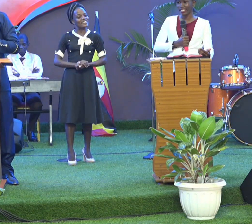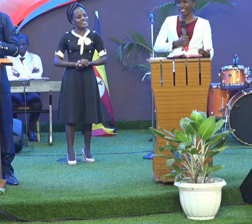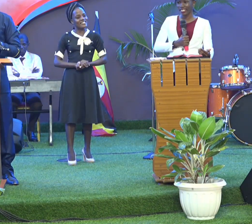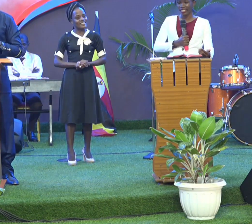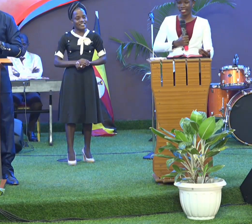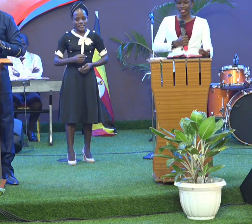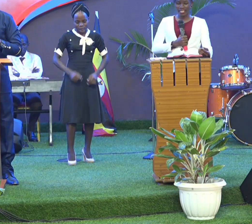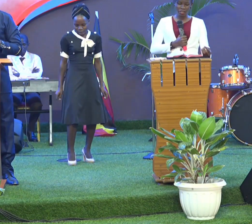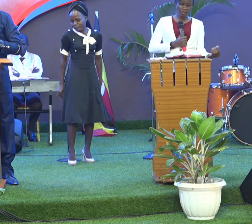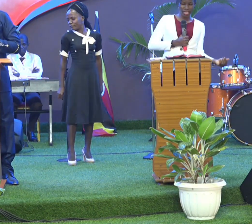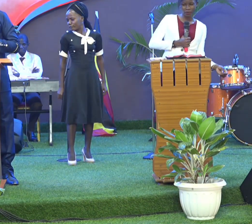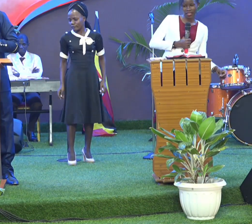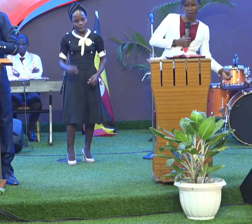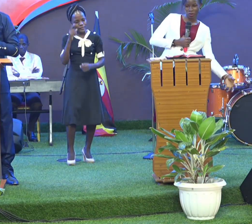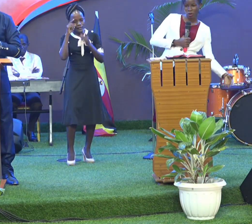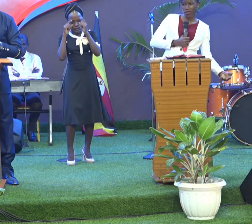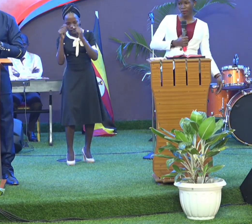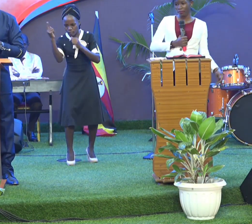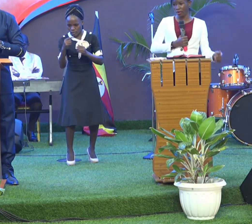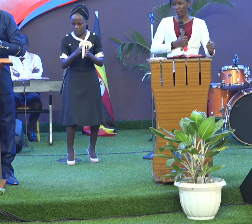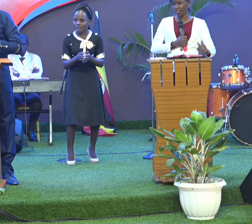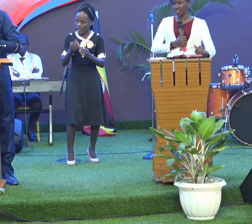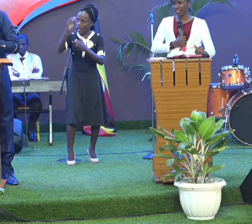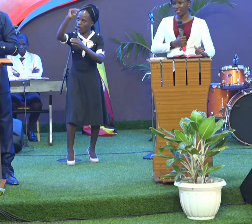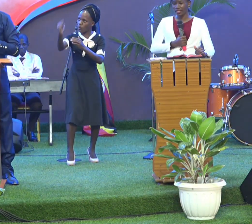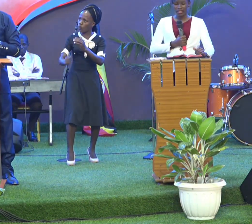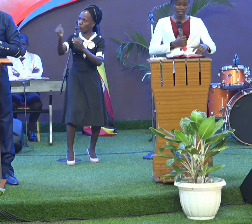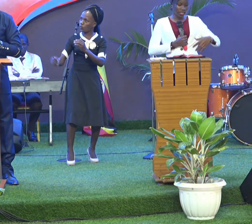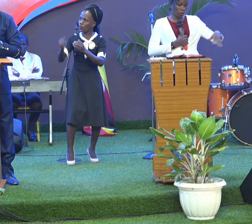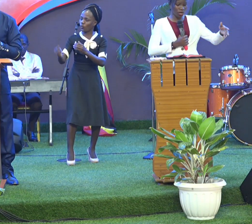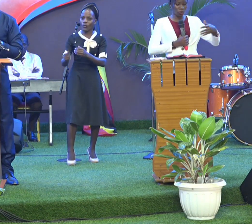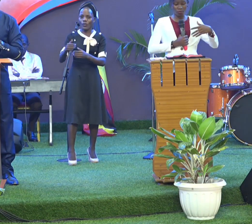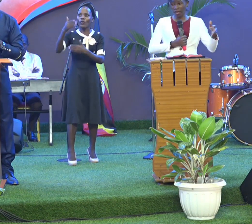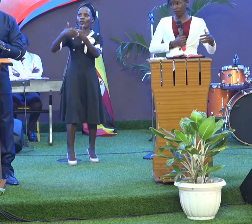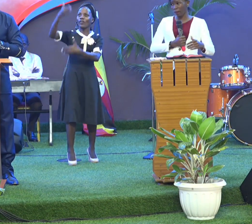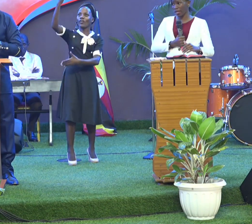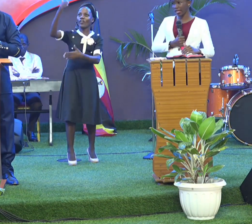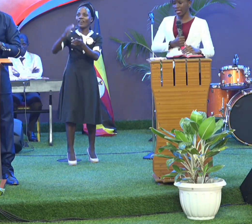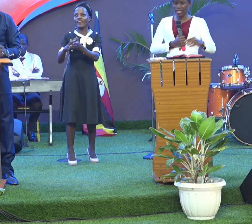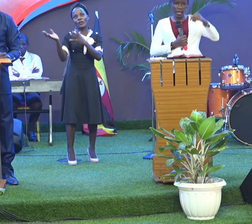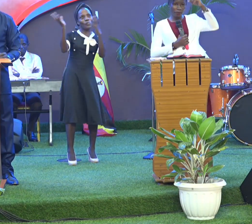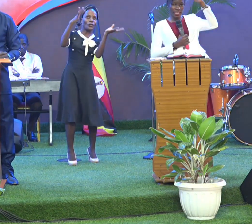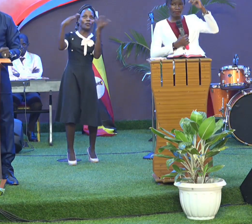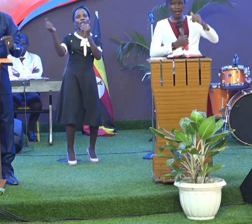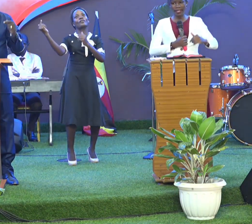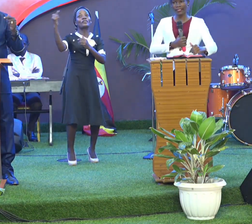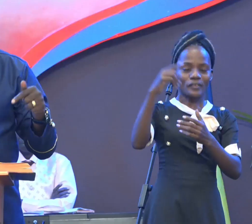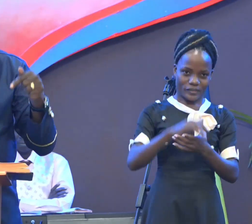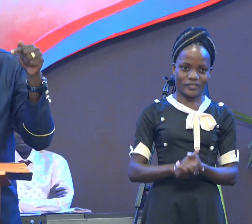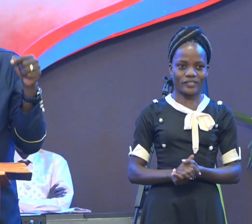It used to take me, then I would lower the mirror so that the wind could pass by me. Then I put